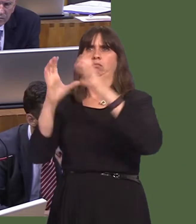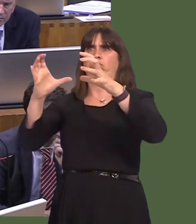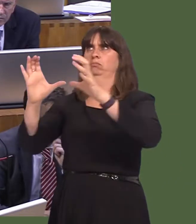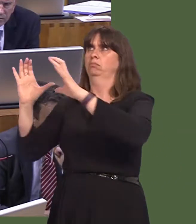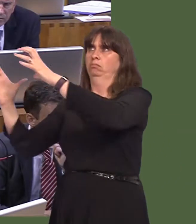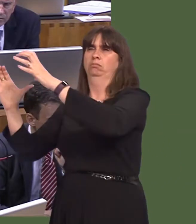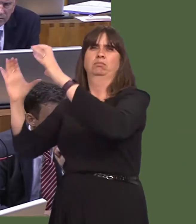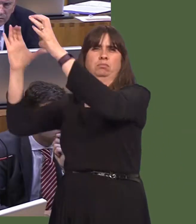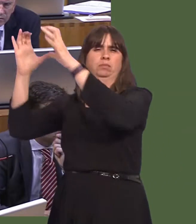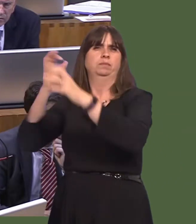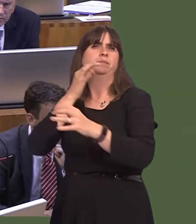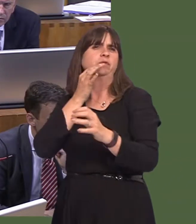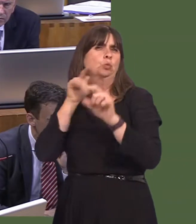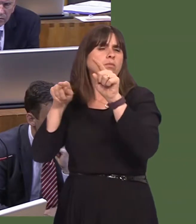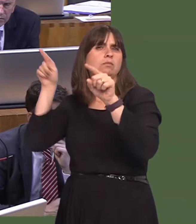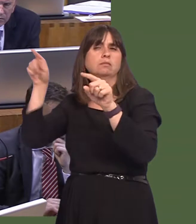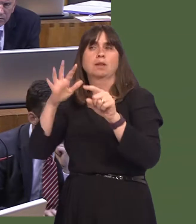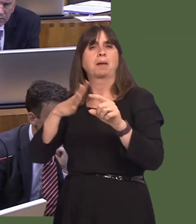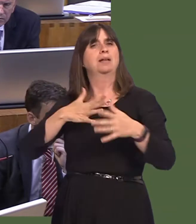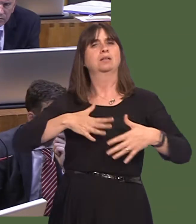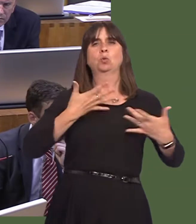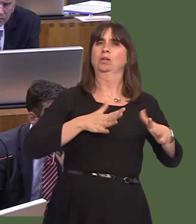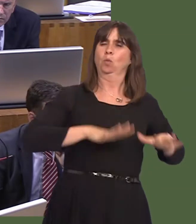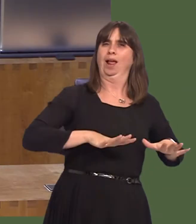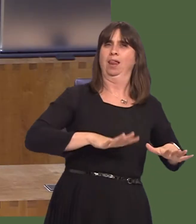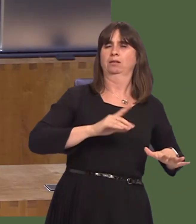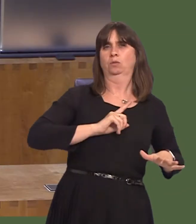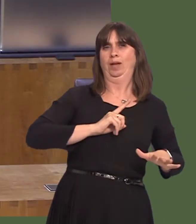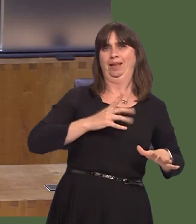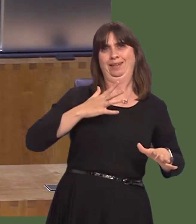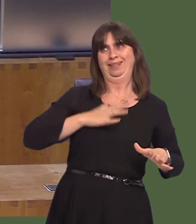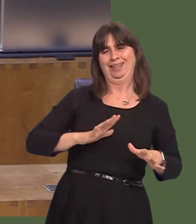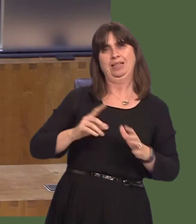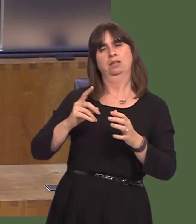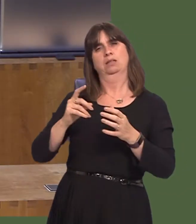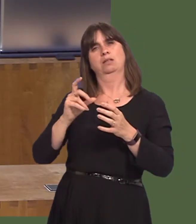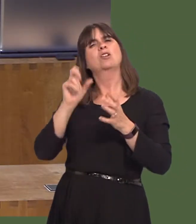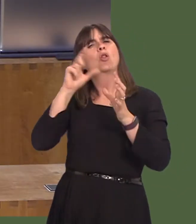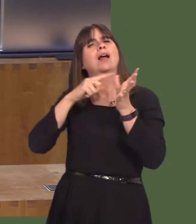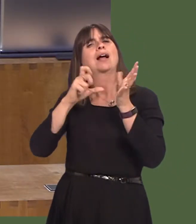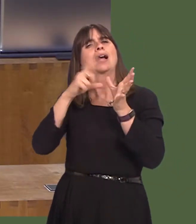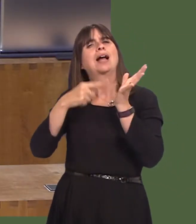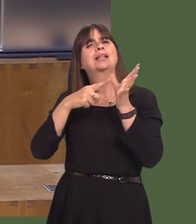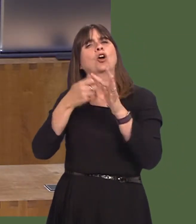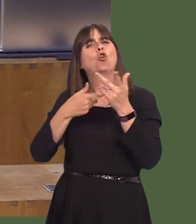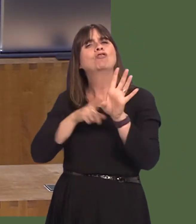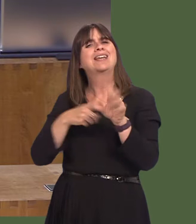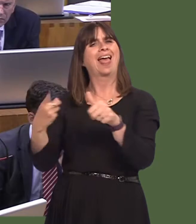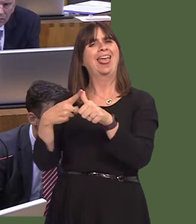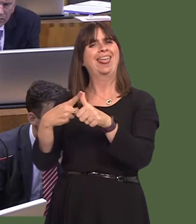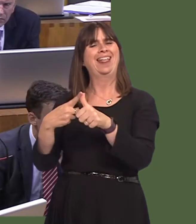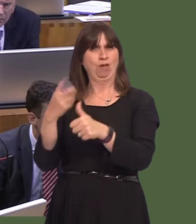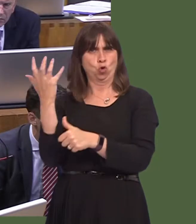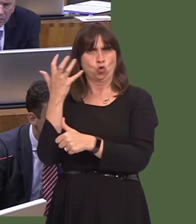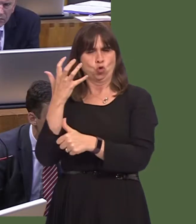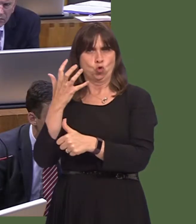low. So it may well be that we may not want to pursue the option of a Category A prison in Wales. But there's no reason, in principle or